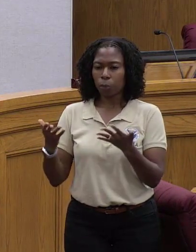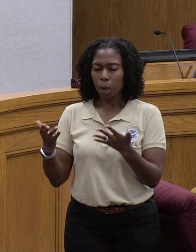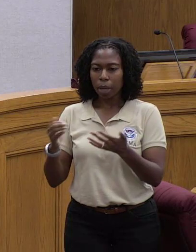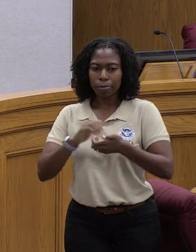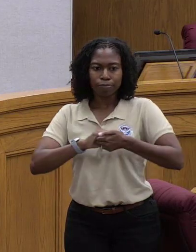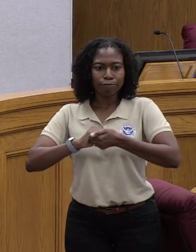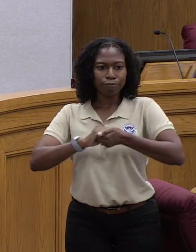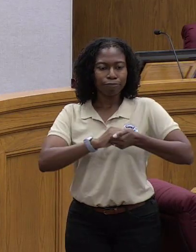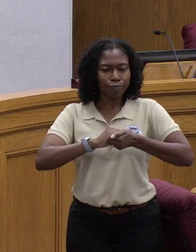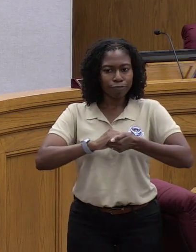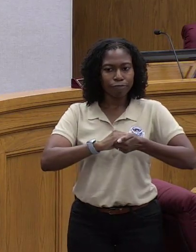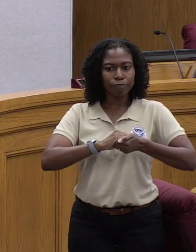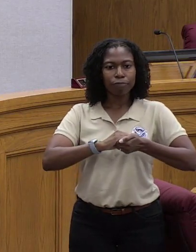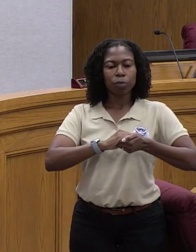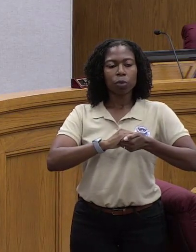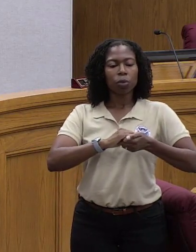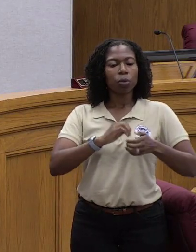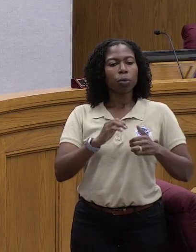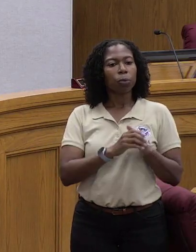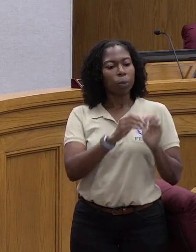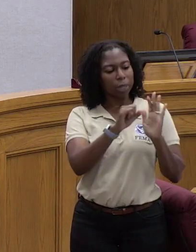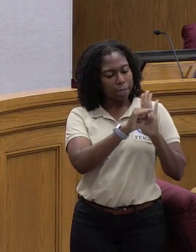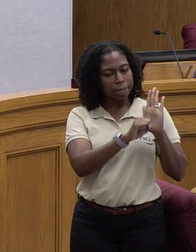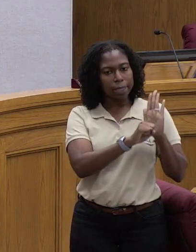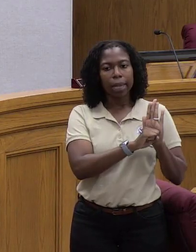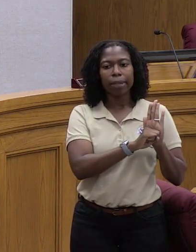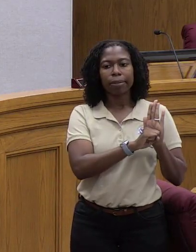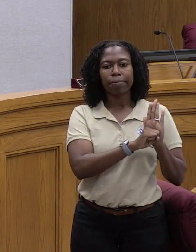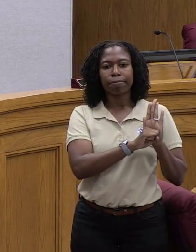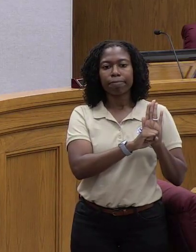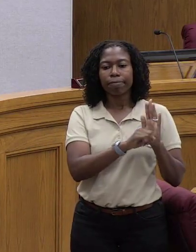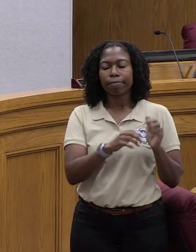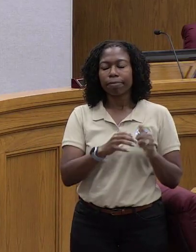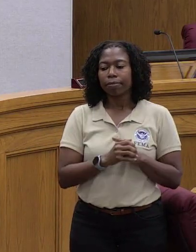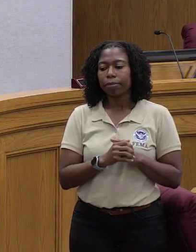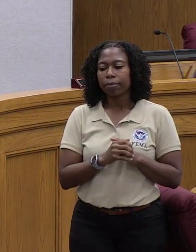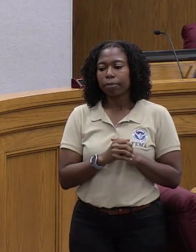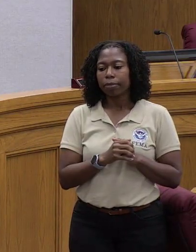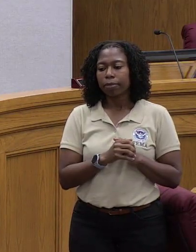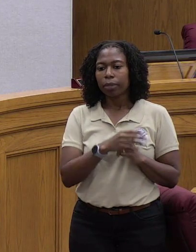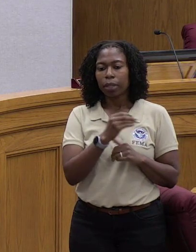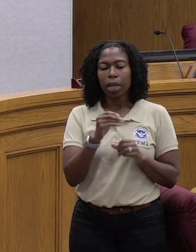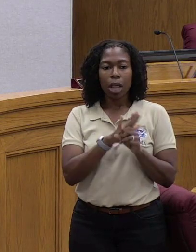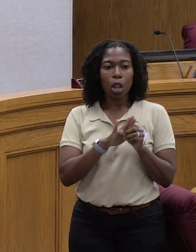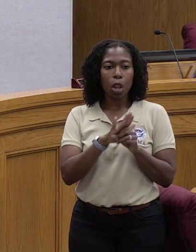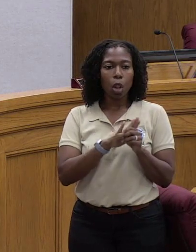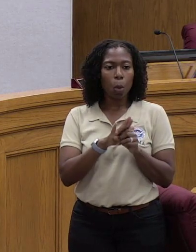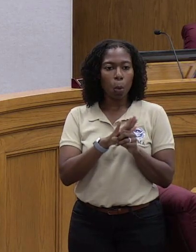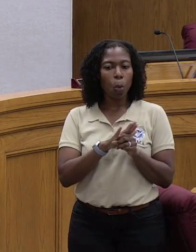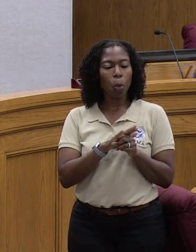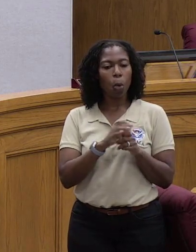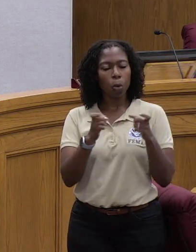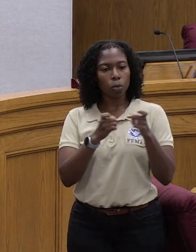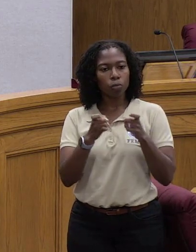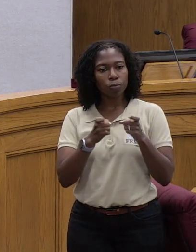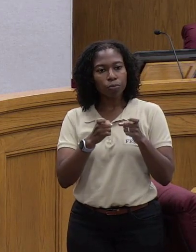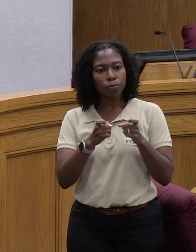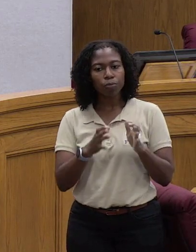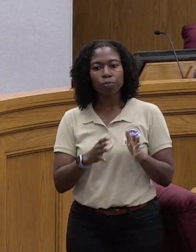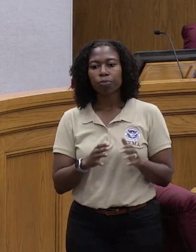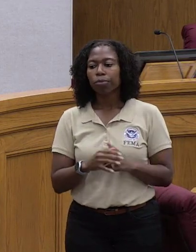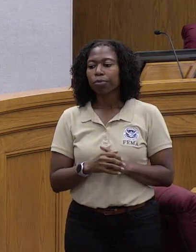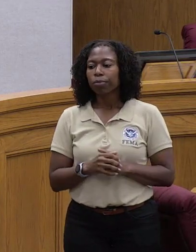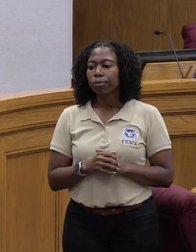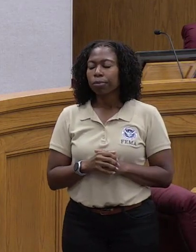and in very close coordination with the state and the local jurisdictions. But it is